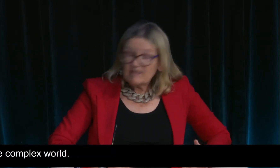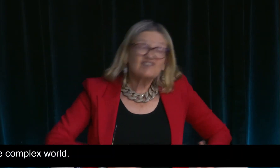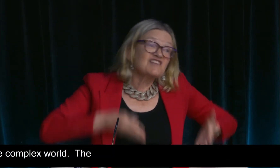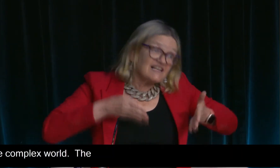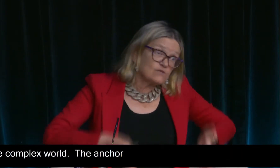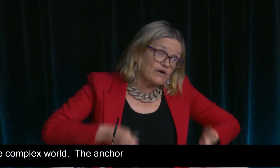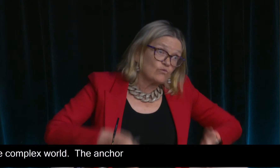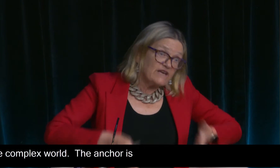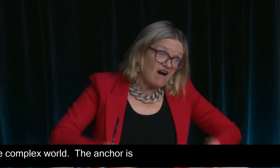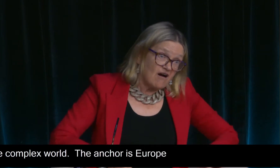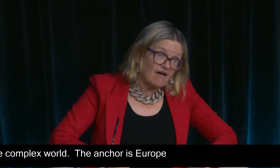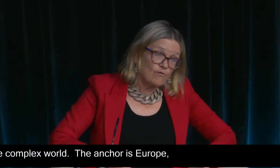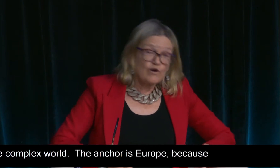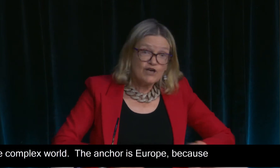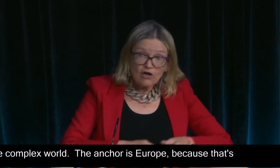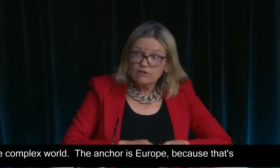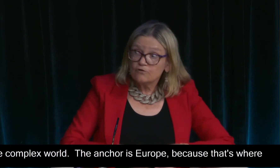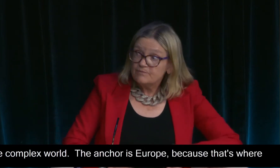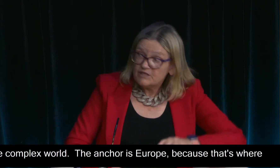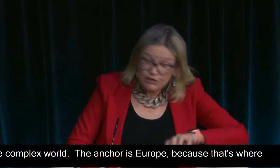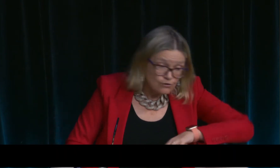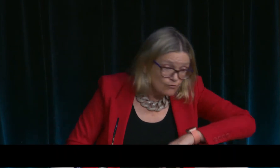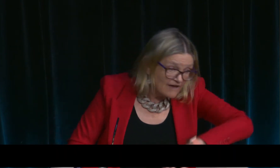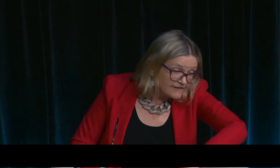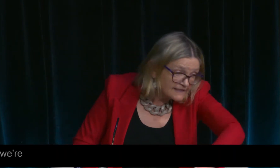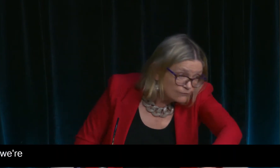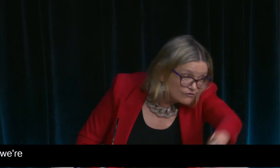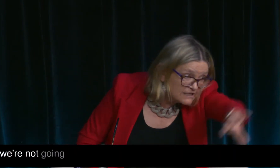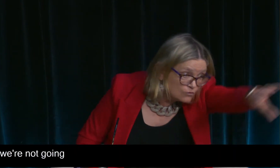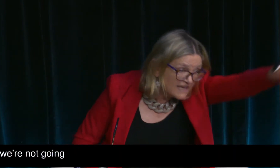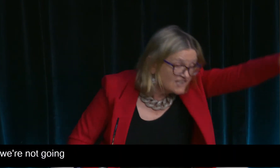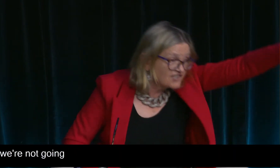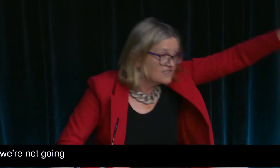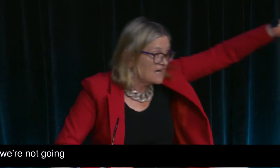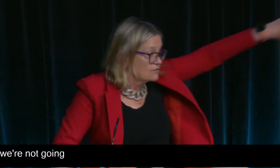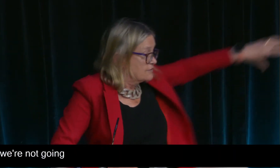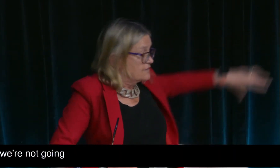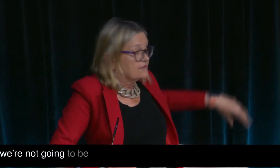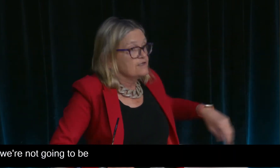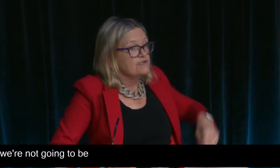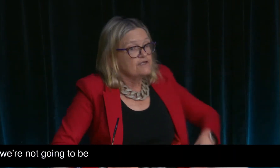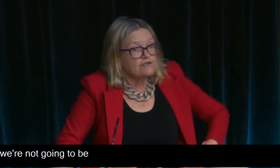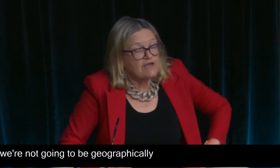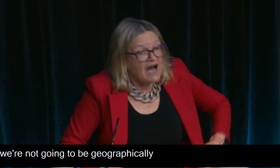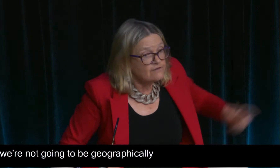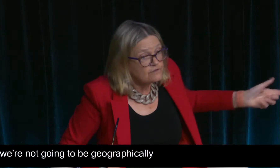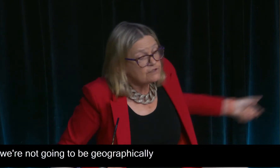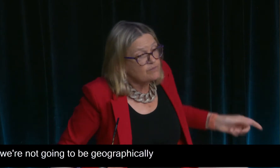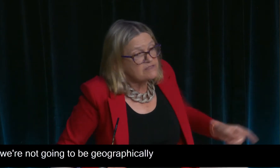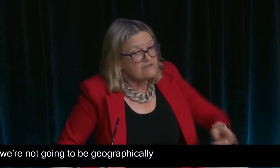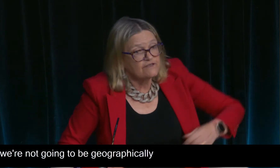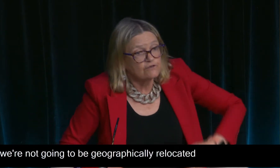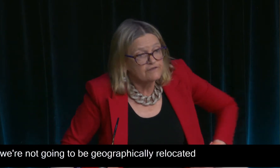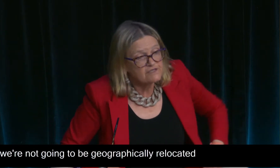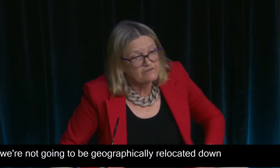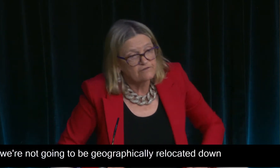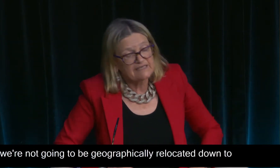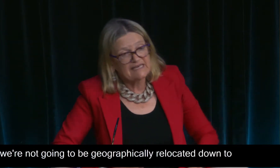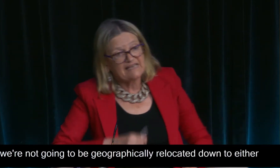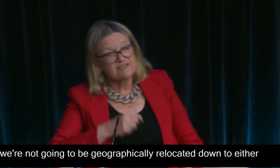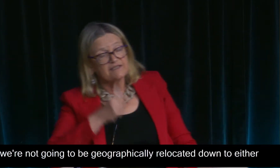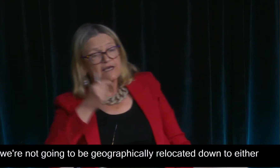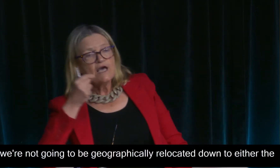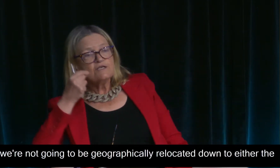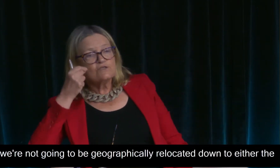Europe because that's where we are. We're not going to be geographically relocated down to either to the Pacific or the